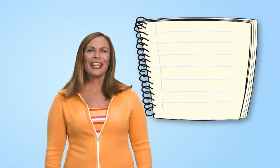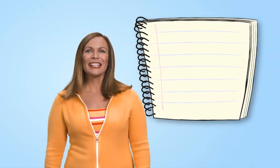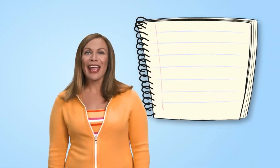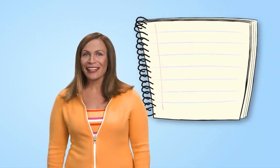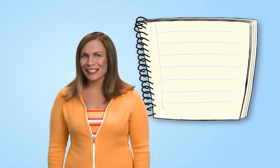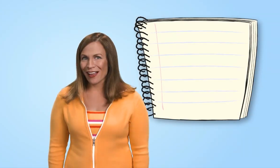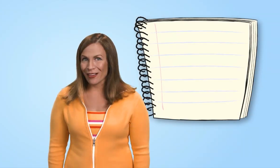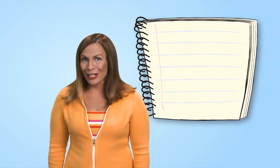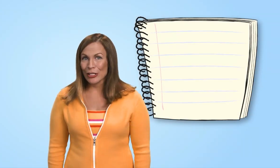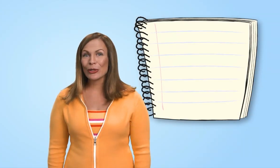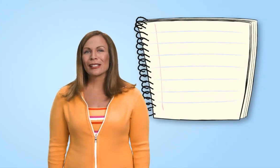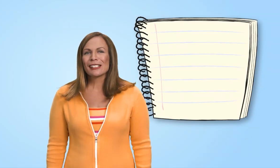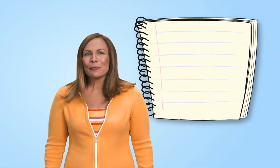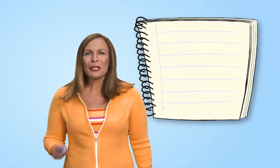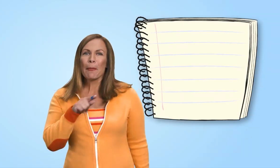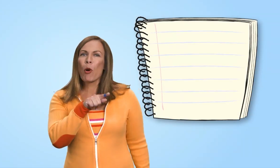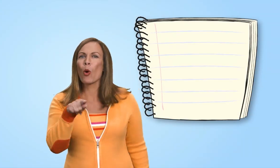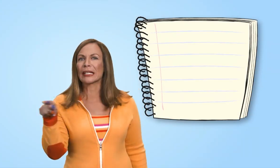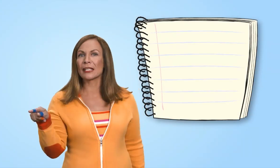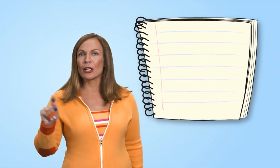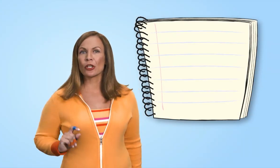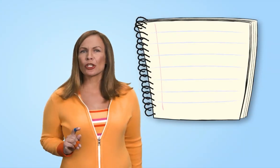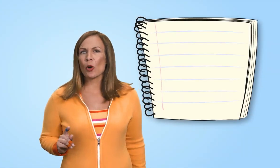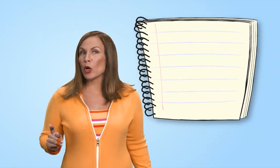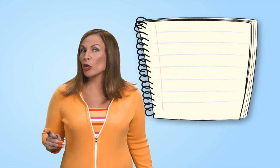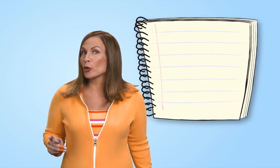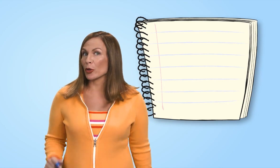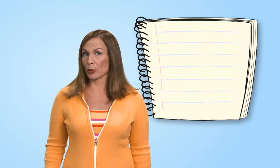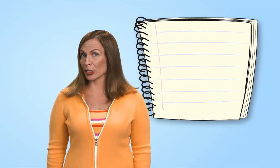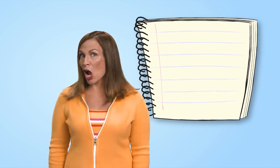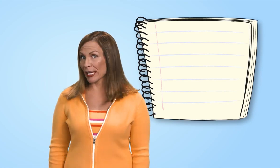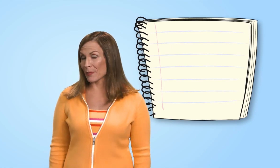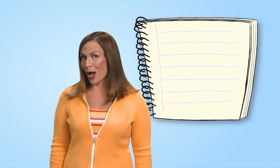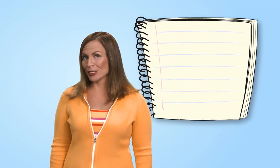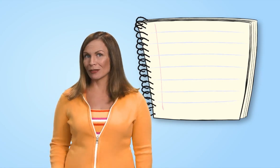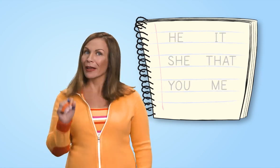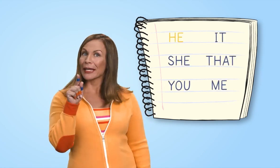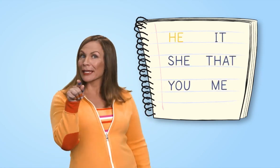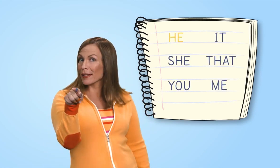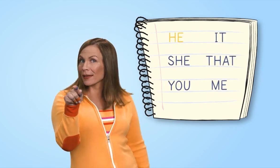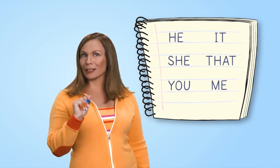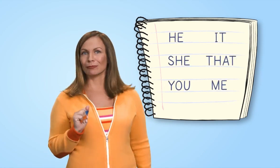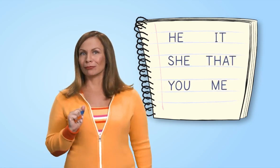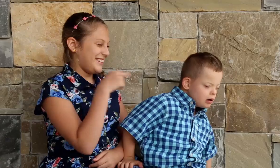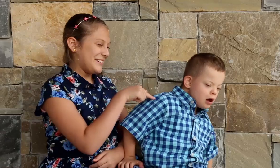In ASL, you can simply point to show who you are talking about. He.